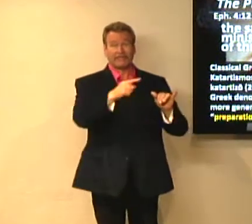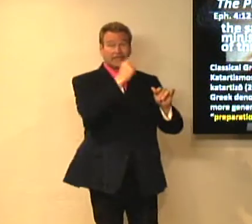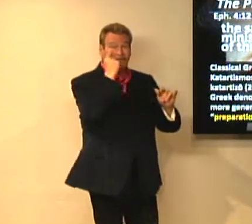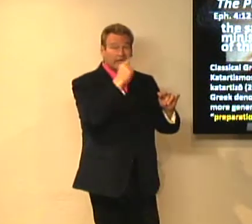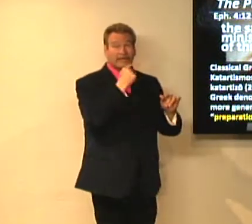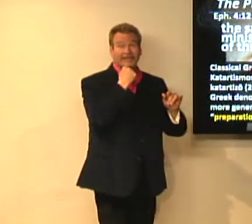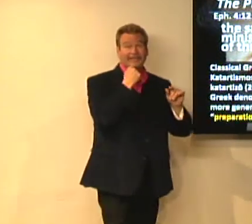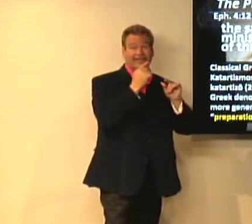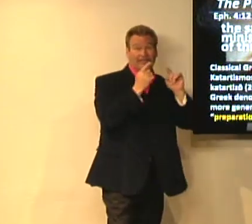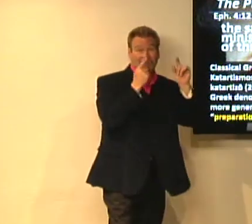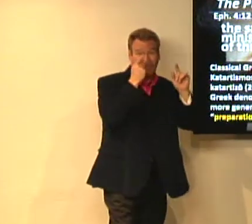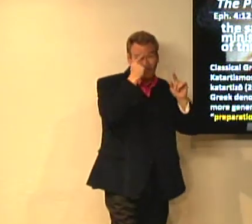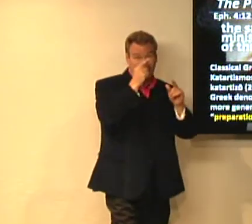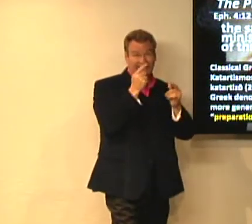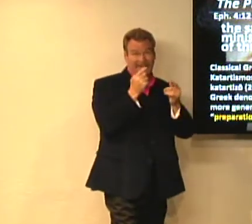saints.